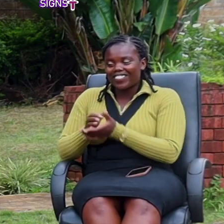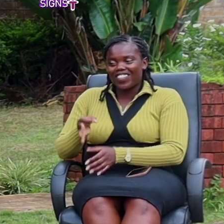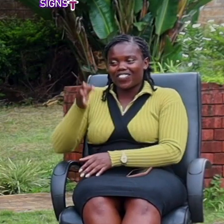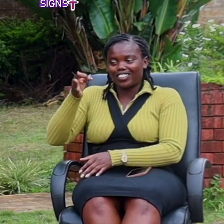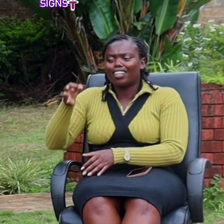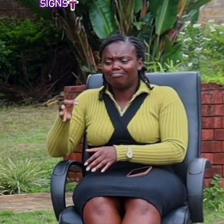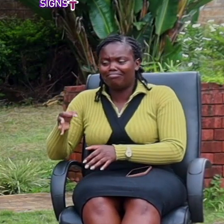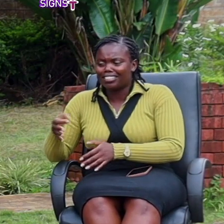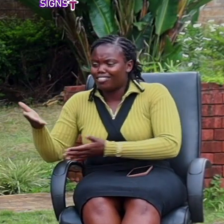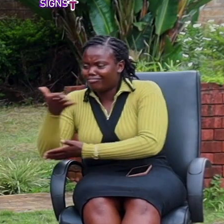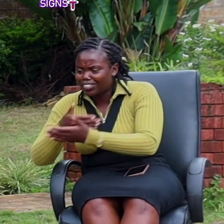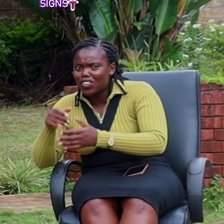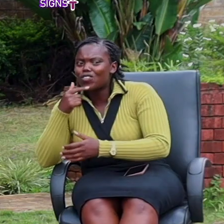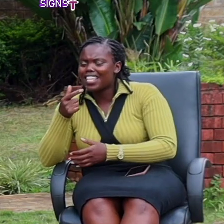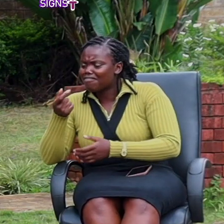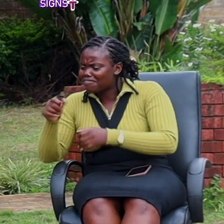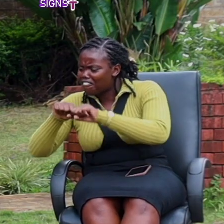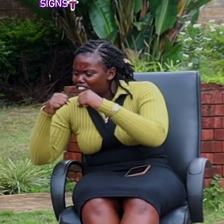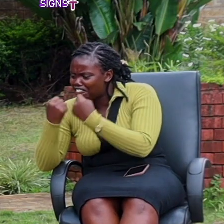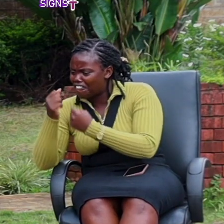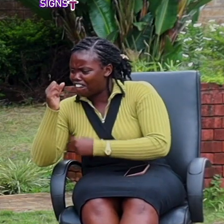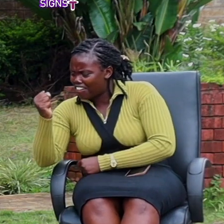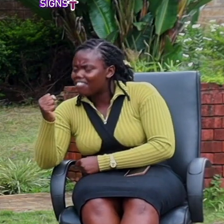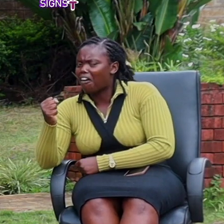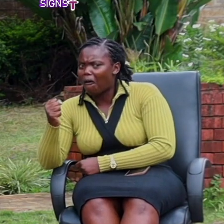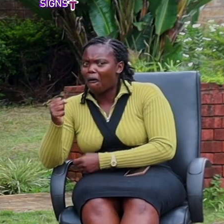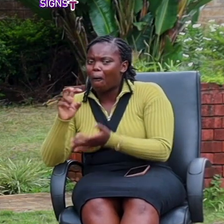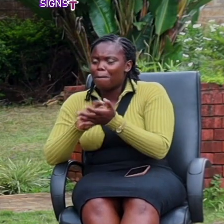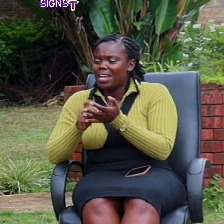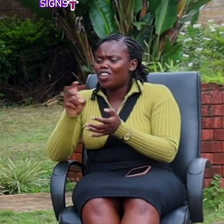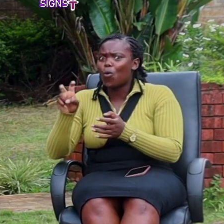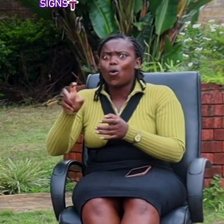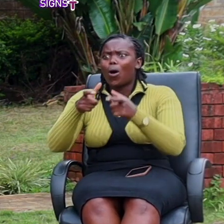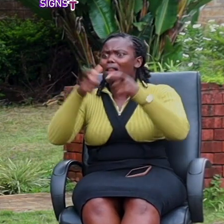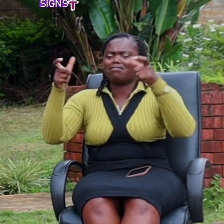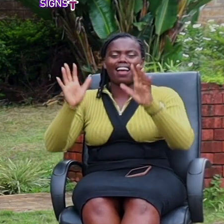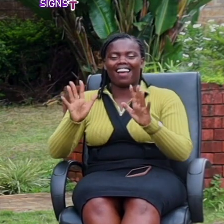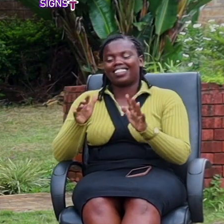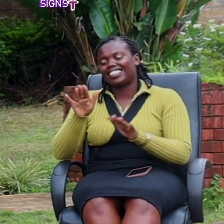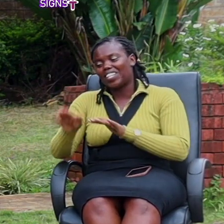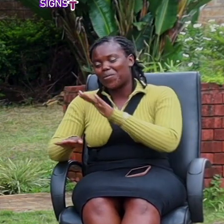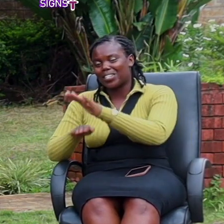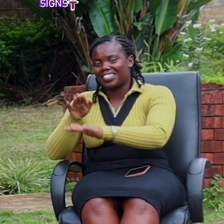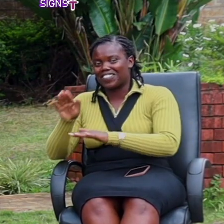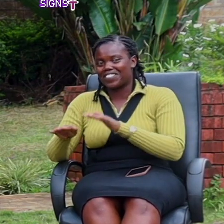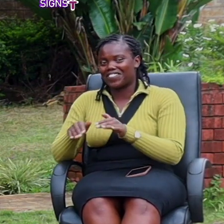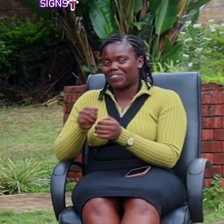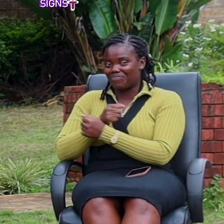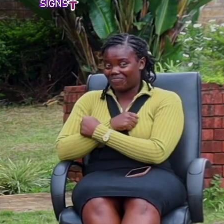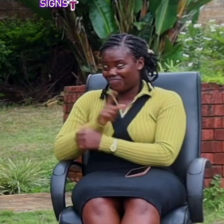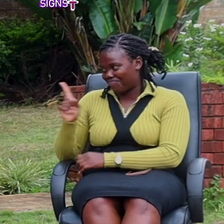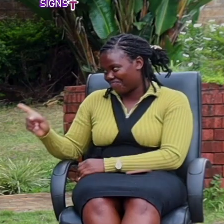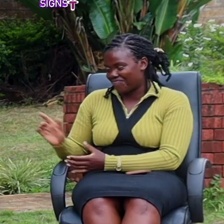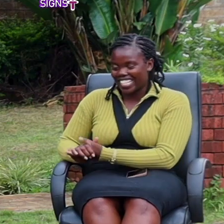same spirit, and I believe in future, as we interact with more young people, like having those meetings with 5 young girls, we are going to